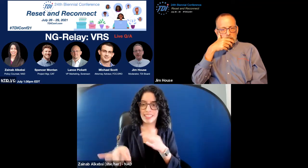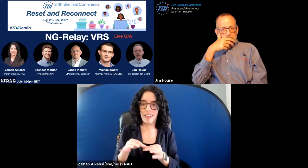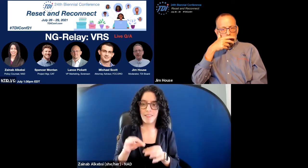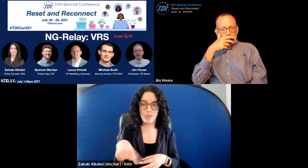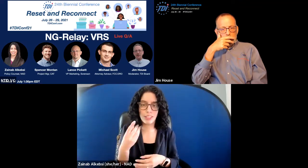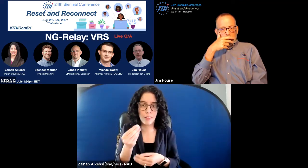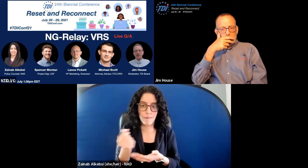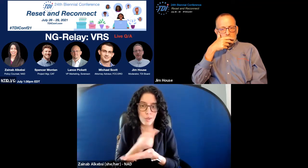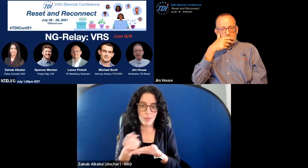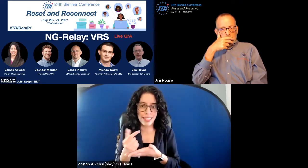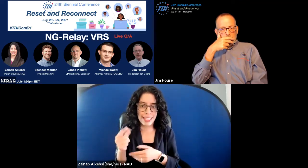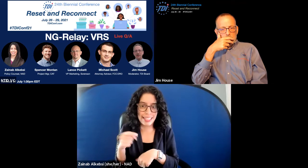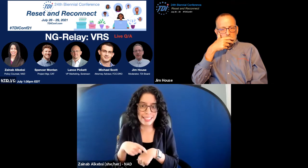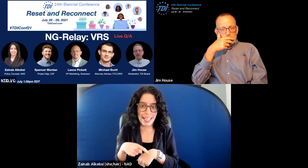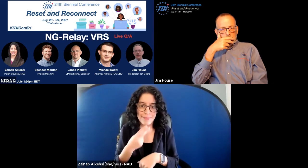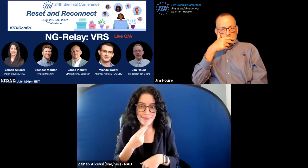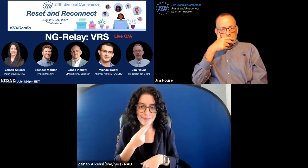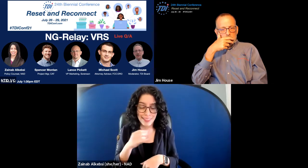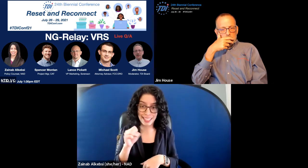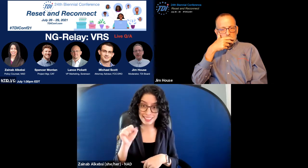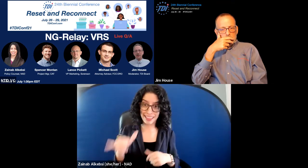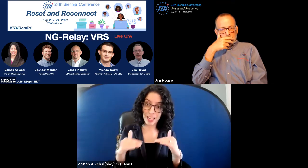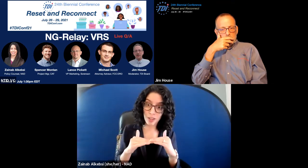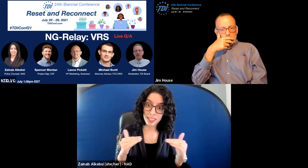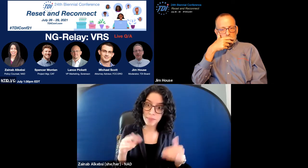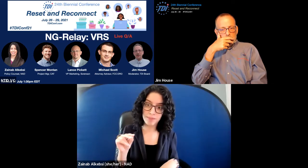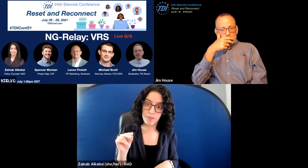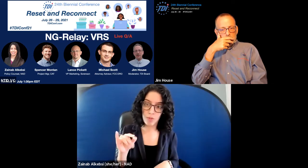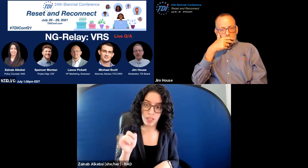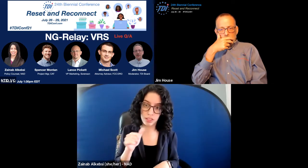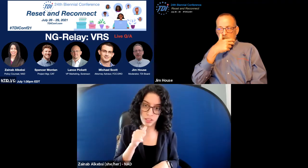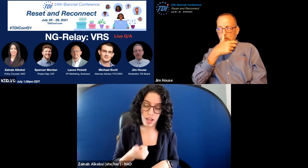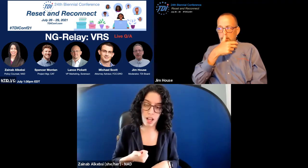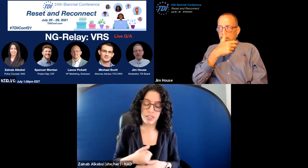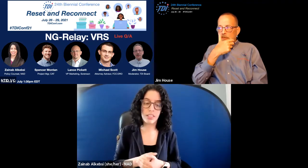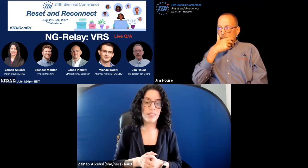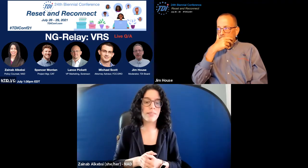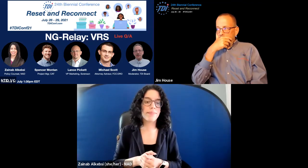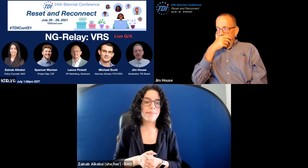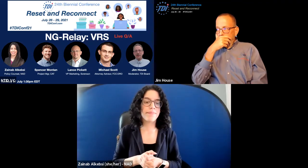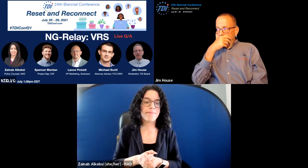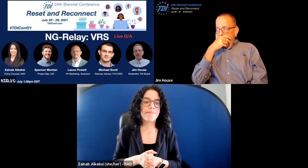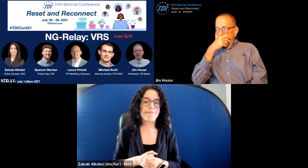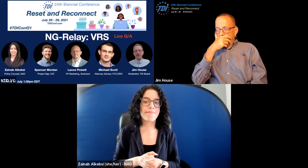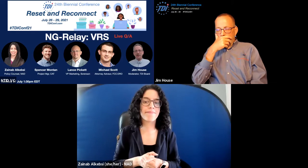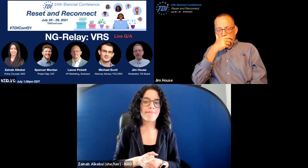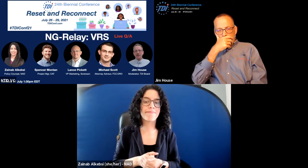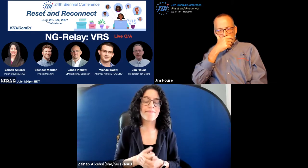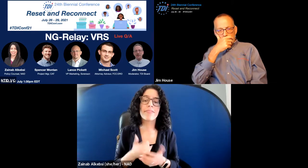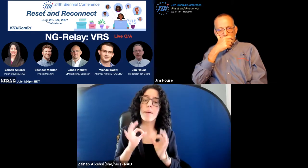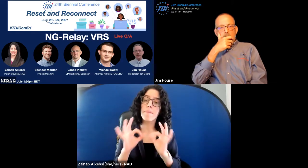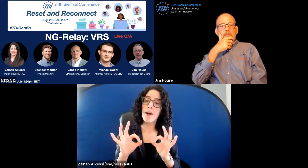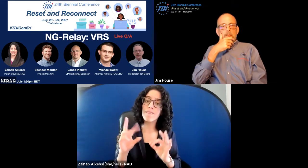to receive VRS service, we have to go through somebody that oversees it. And sometimes we have to wait a few days or weeks. Is